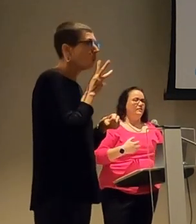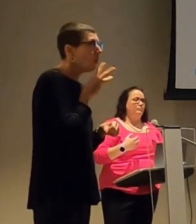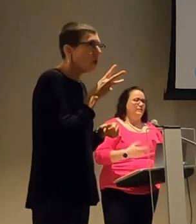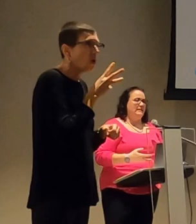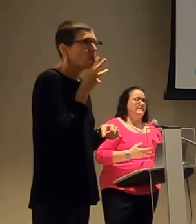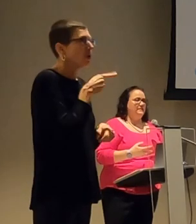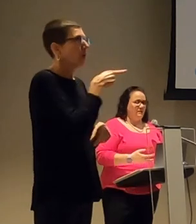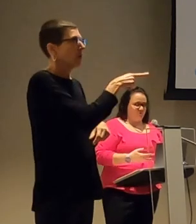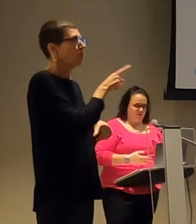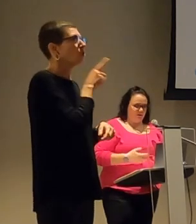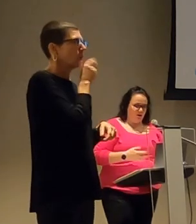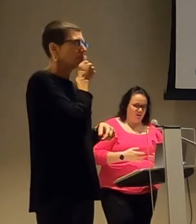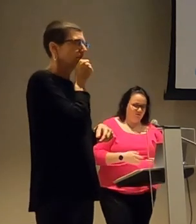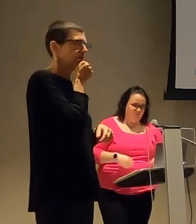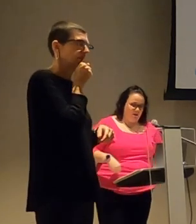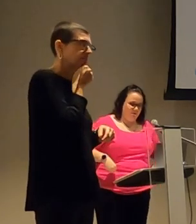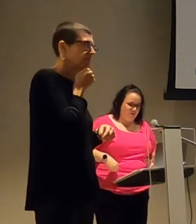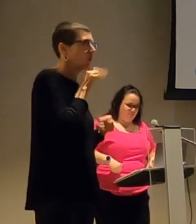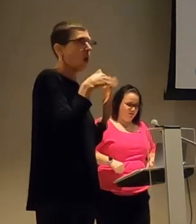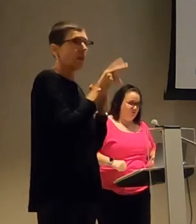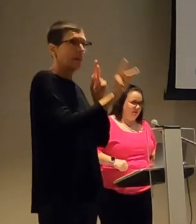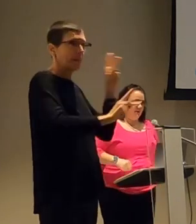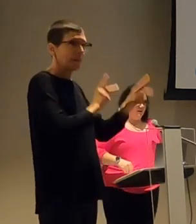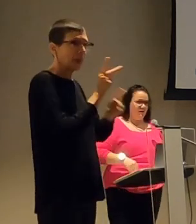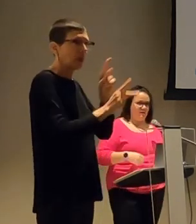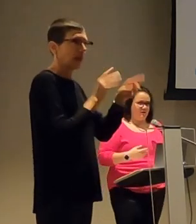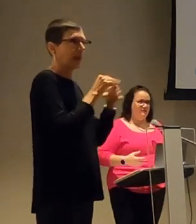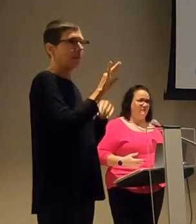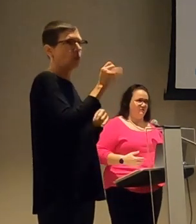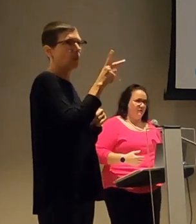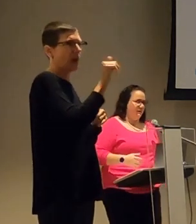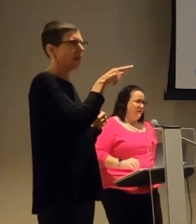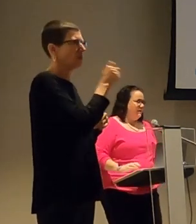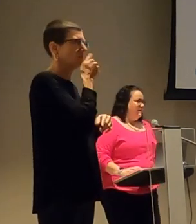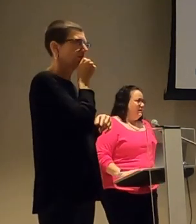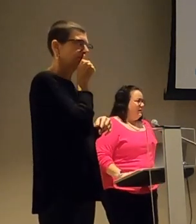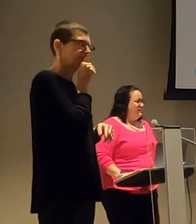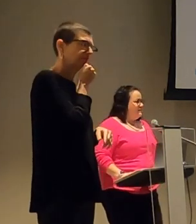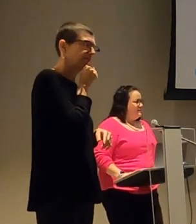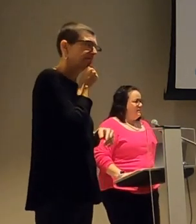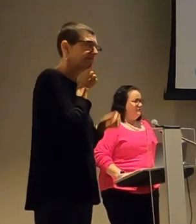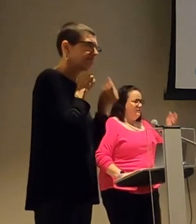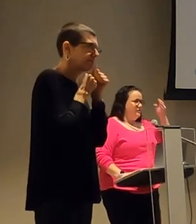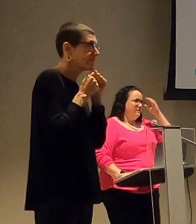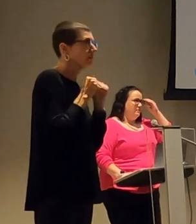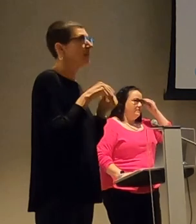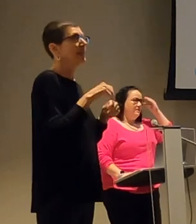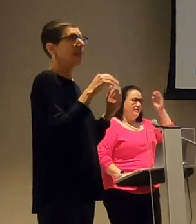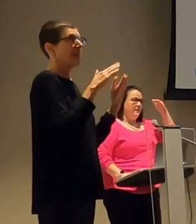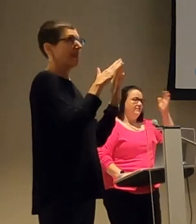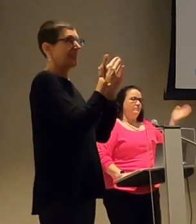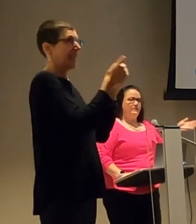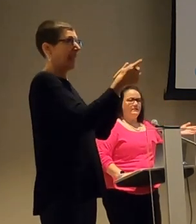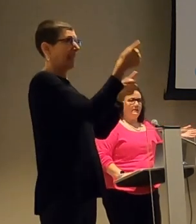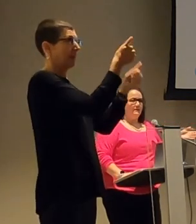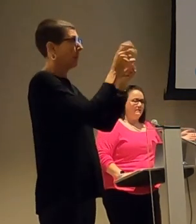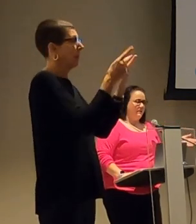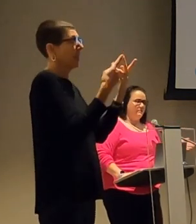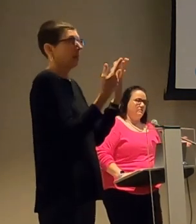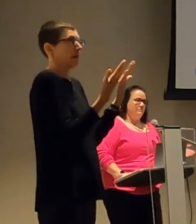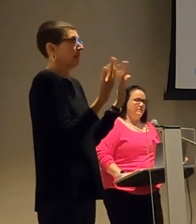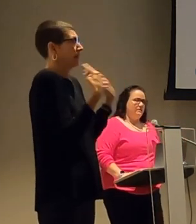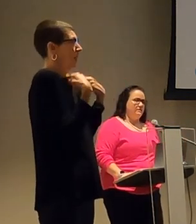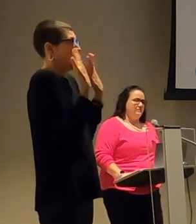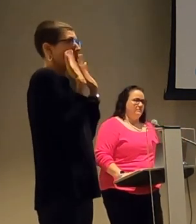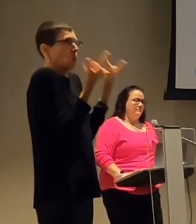and they're really suffering. All of the people of Bethulia are suffering. And the city officials are at their wits' end.